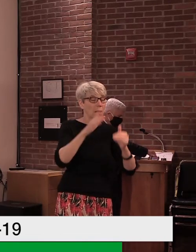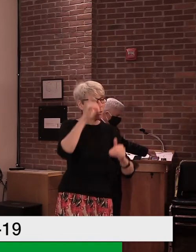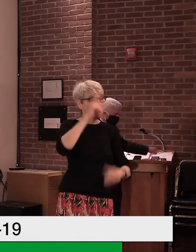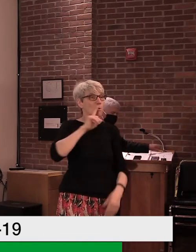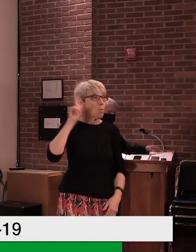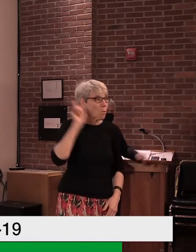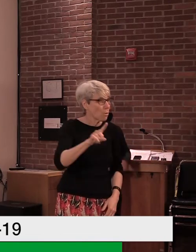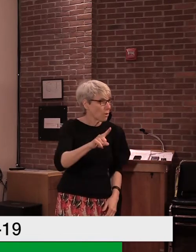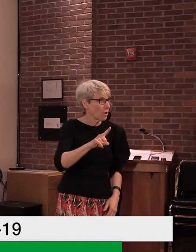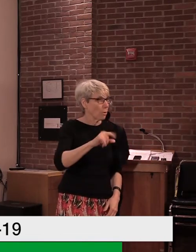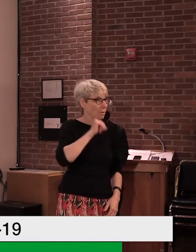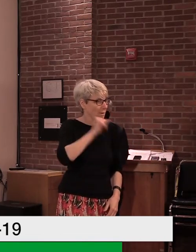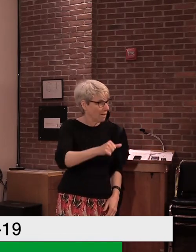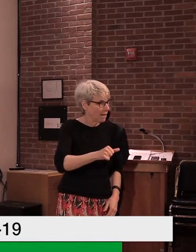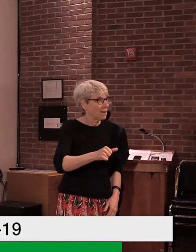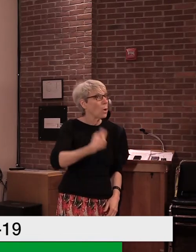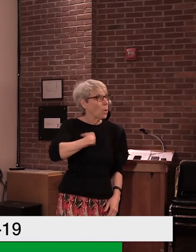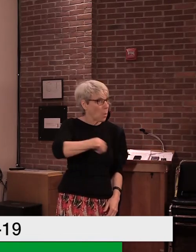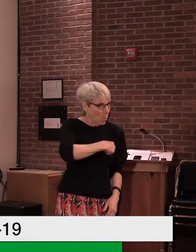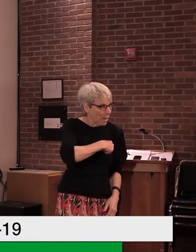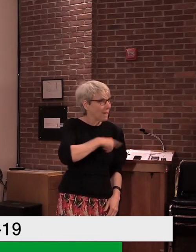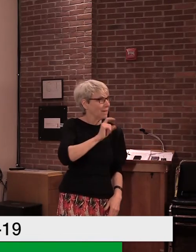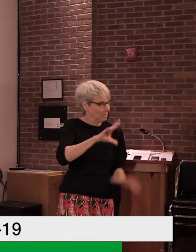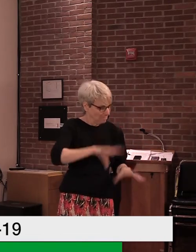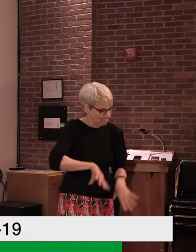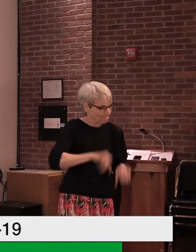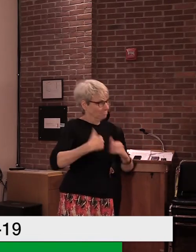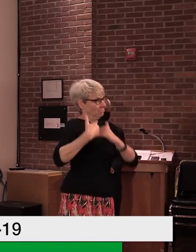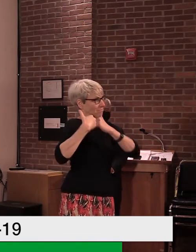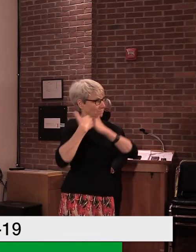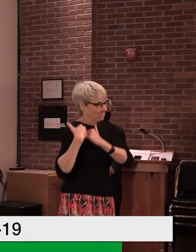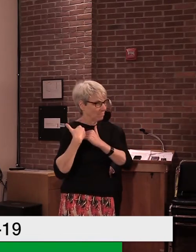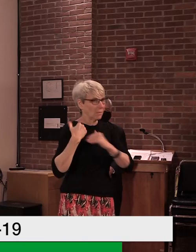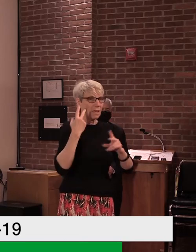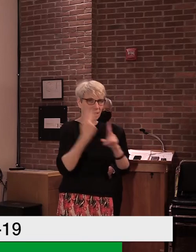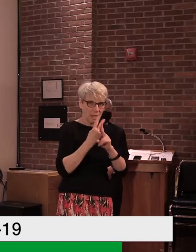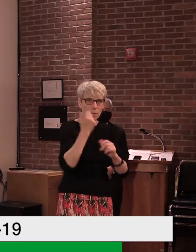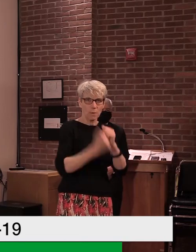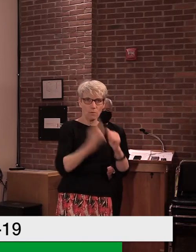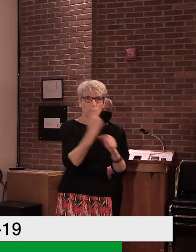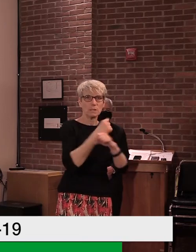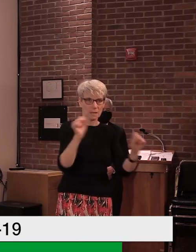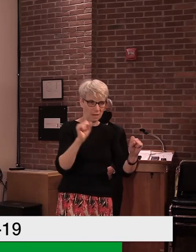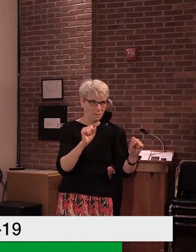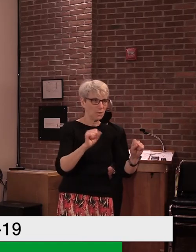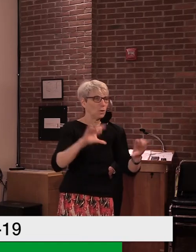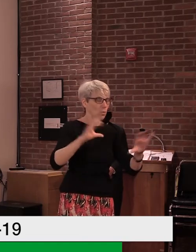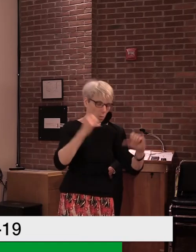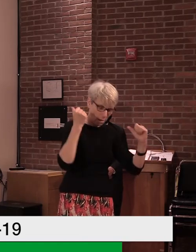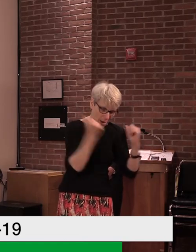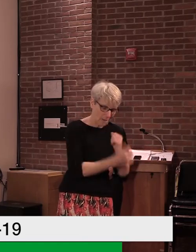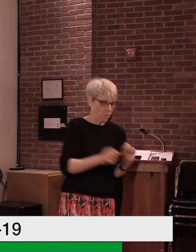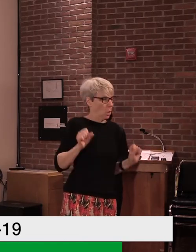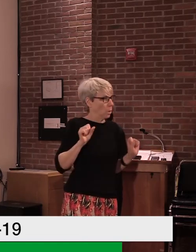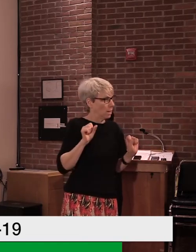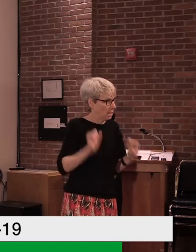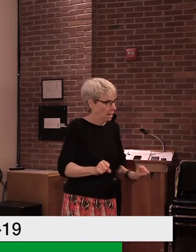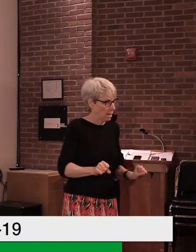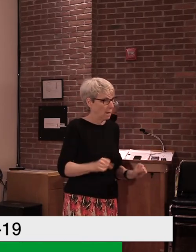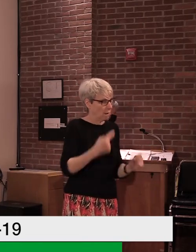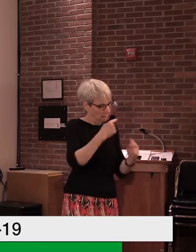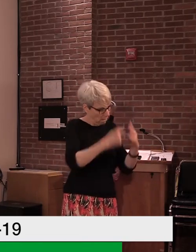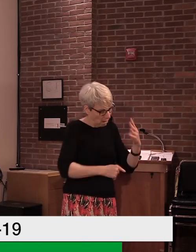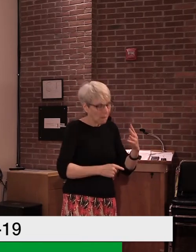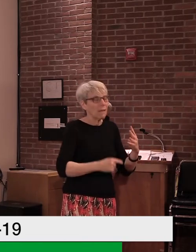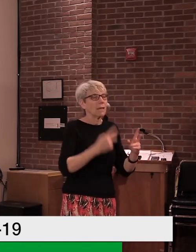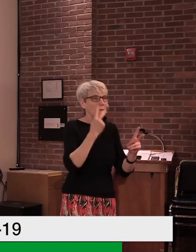seriously and keep in mind all the reasons why it's important to take all precautions if we want to get through this pandemic